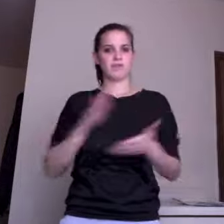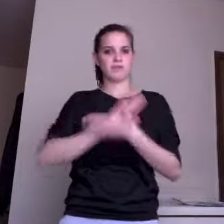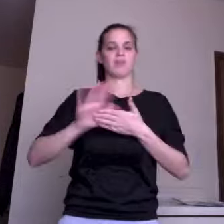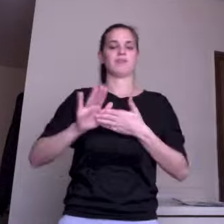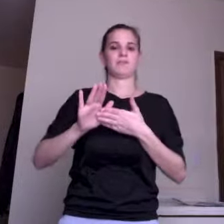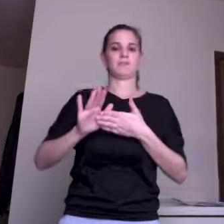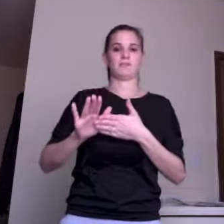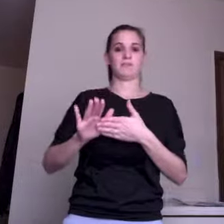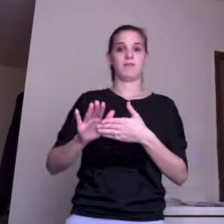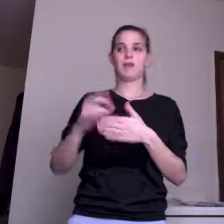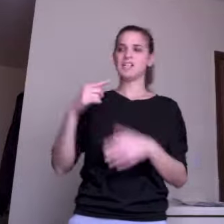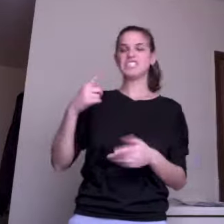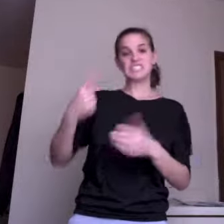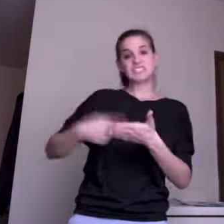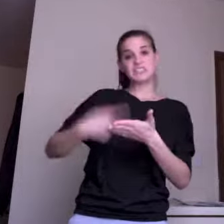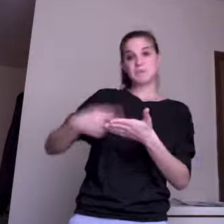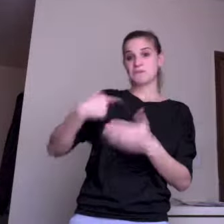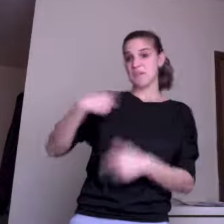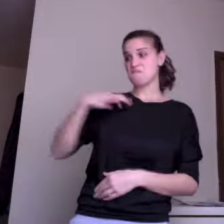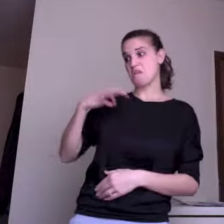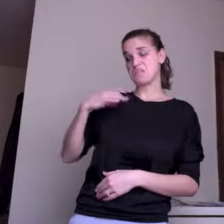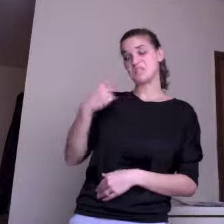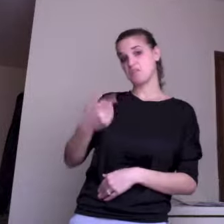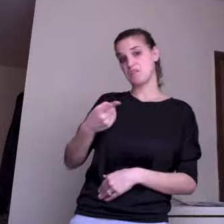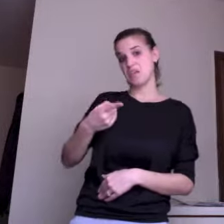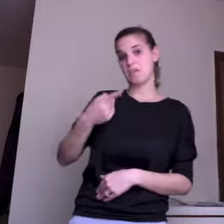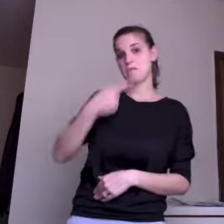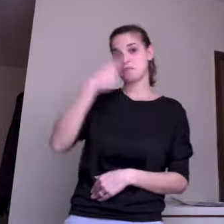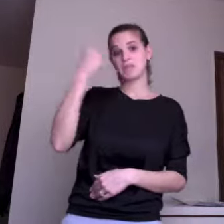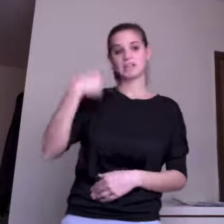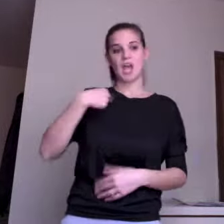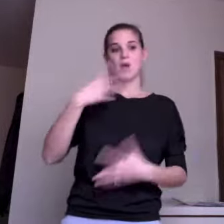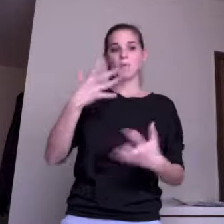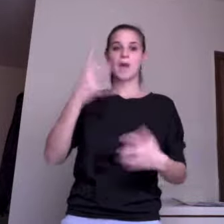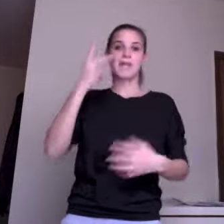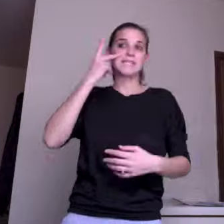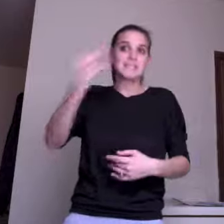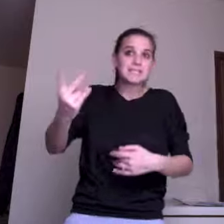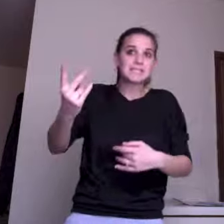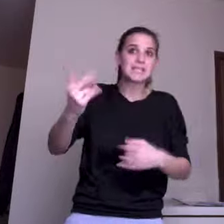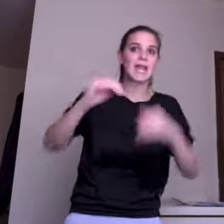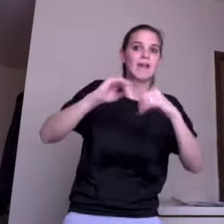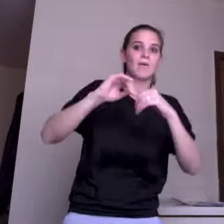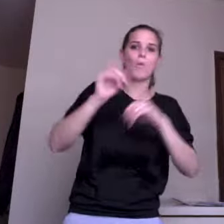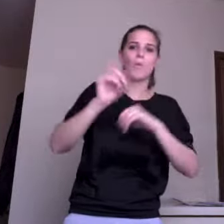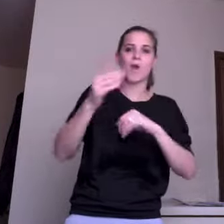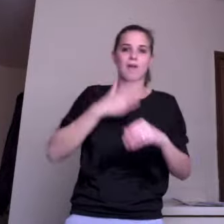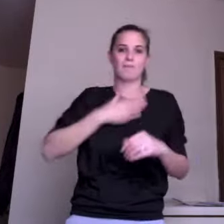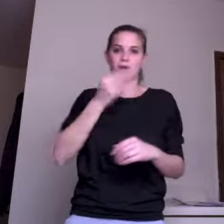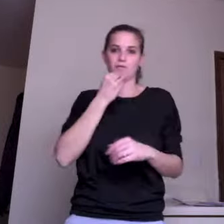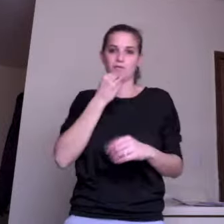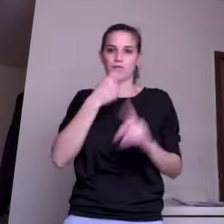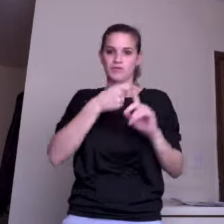from. I want you to know that I believe kids will eat fresh vegetables and good food that know more about it and where it really comes